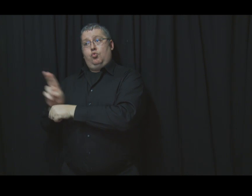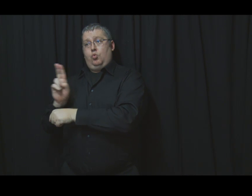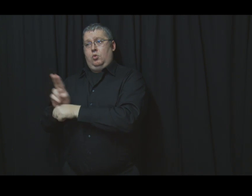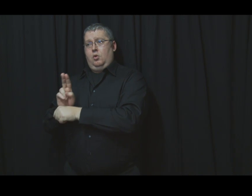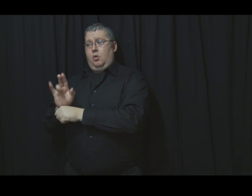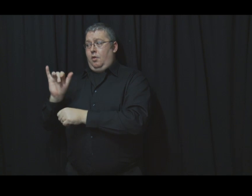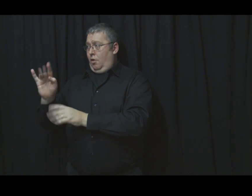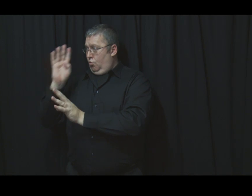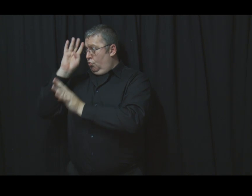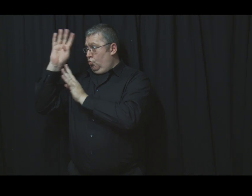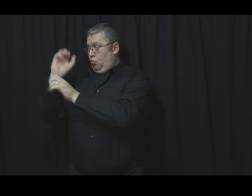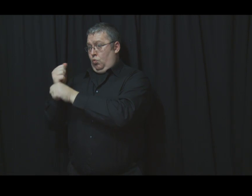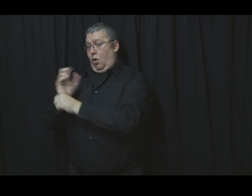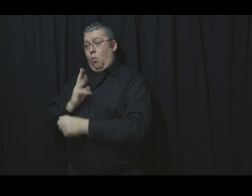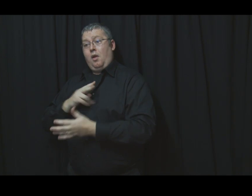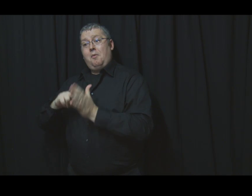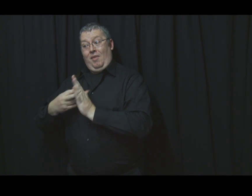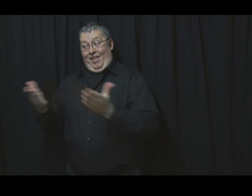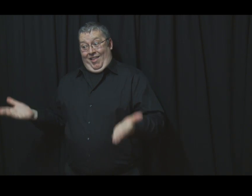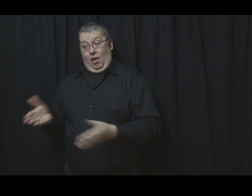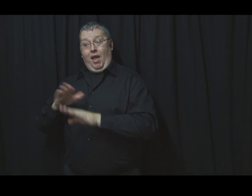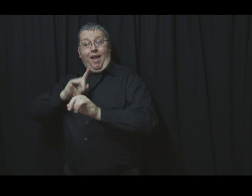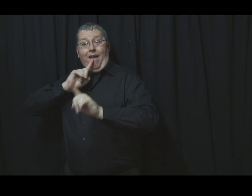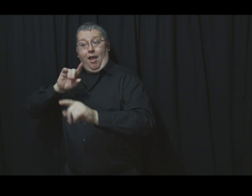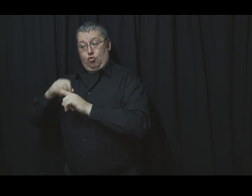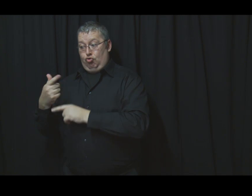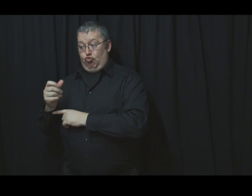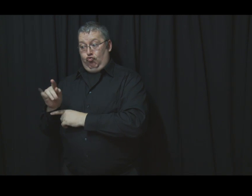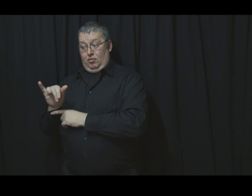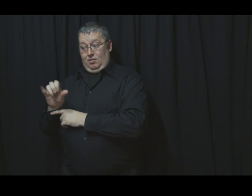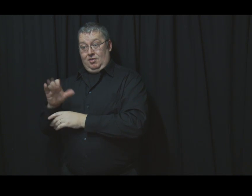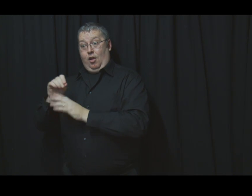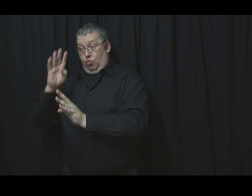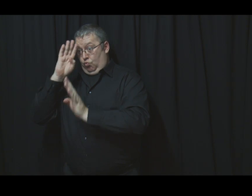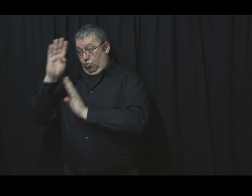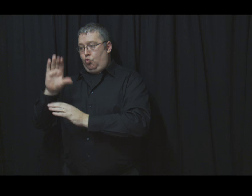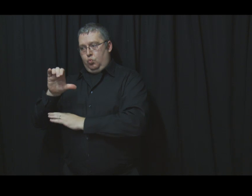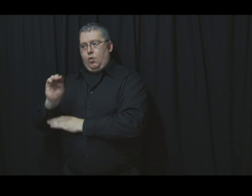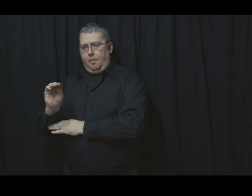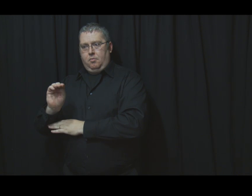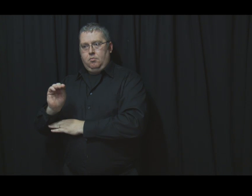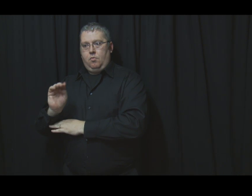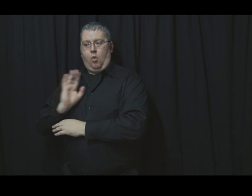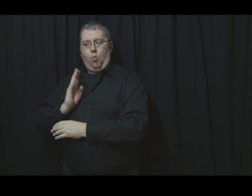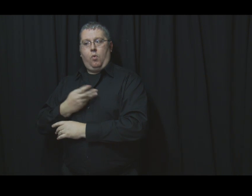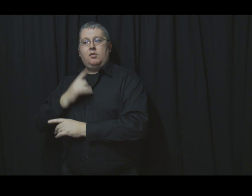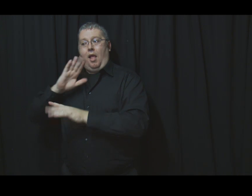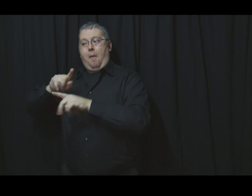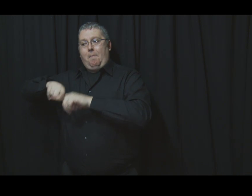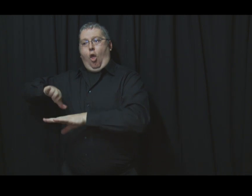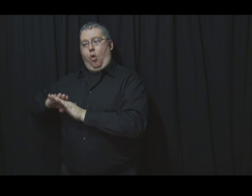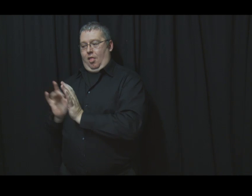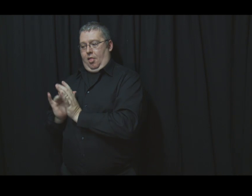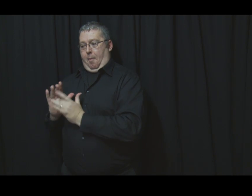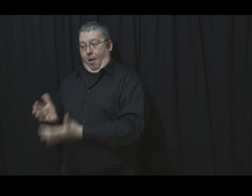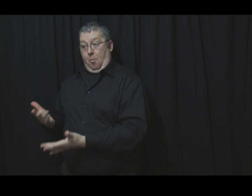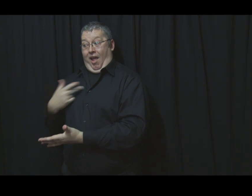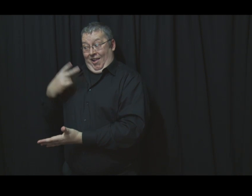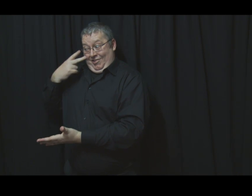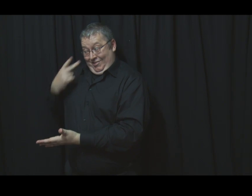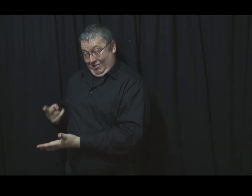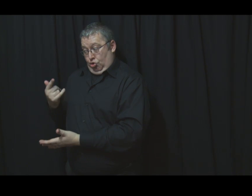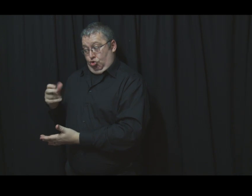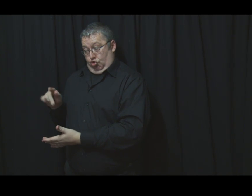creation, we mean, here at Answers in Genesis and the Creation Museum, we mean the account based on the Bible. Yes, I take Genesis as